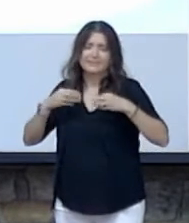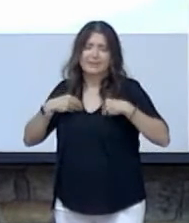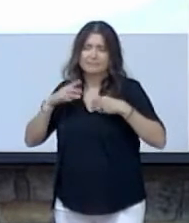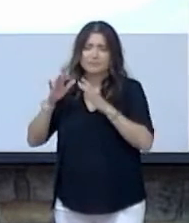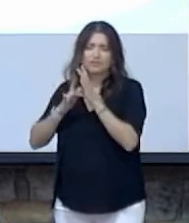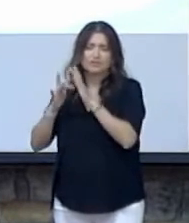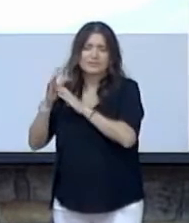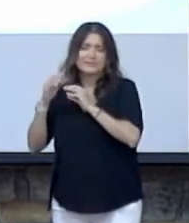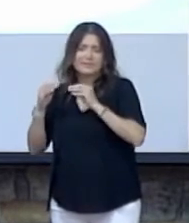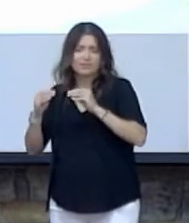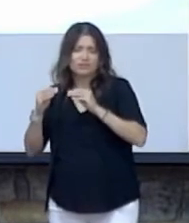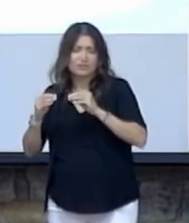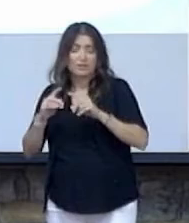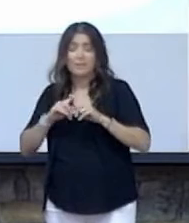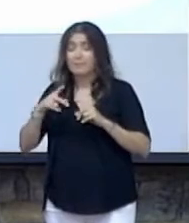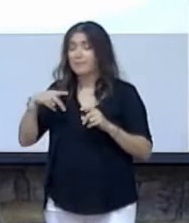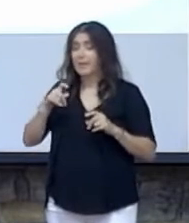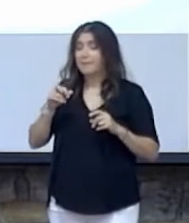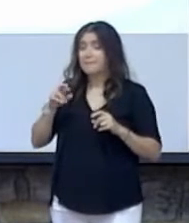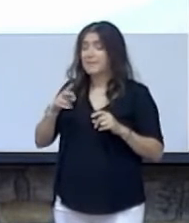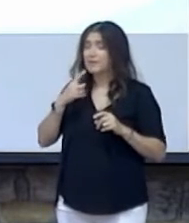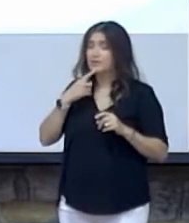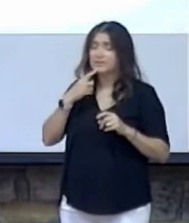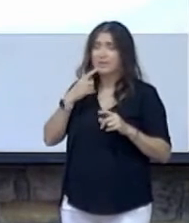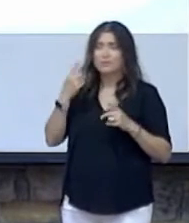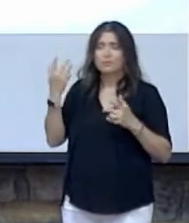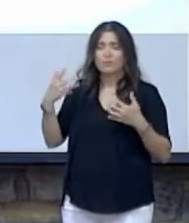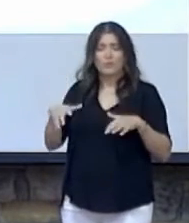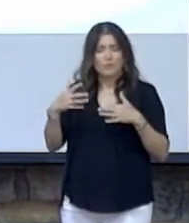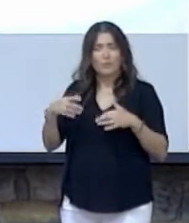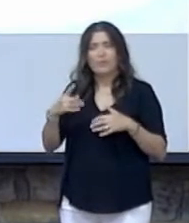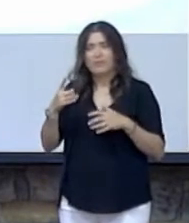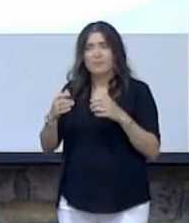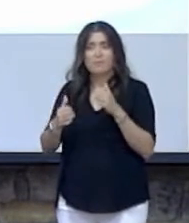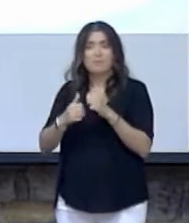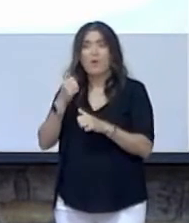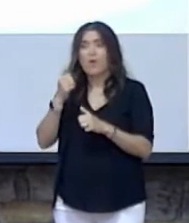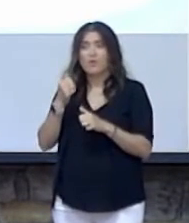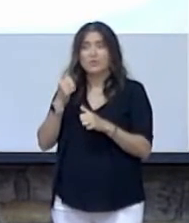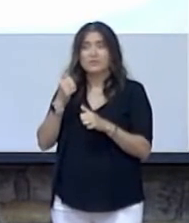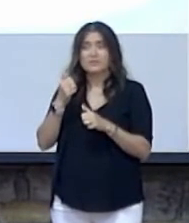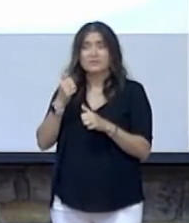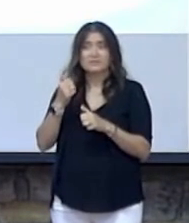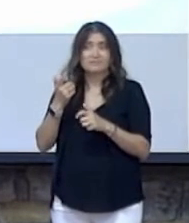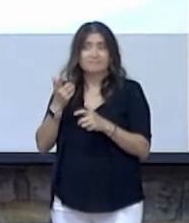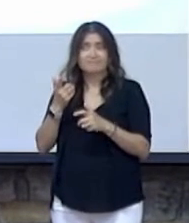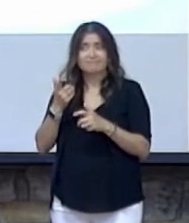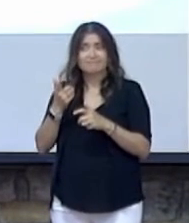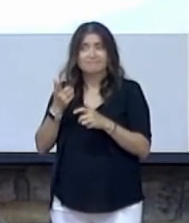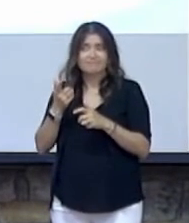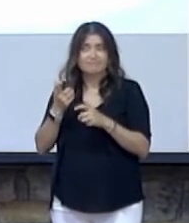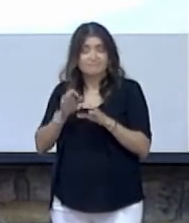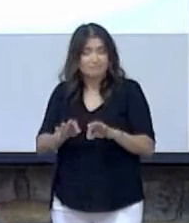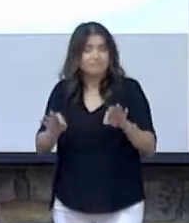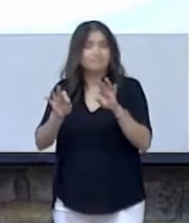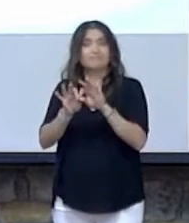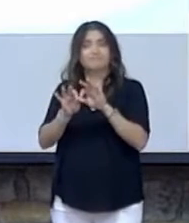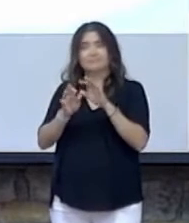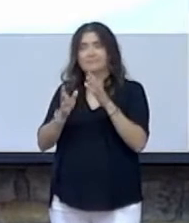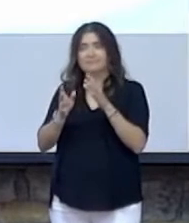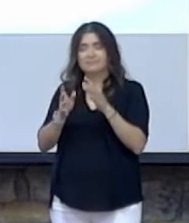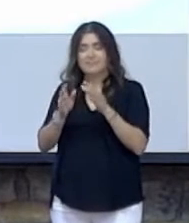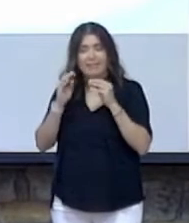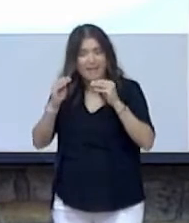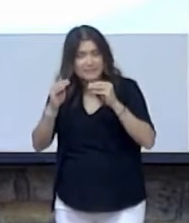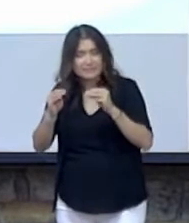teaching. But Peter says one of the most fundamental things, maybe one of the most fundamental lessons that we can learn when it comes to kingdom